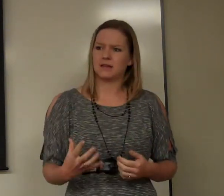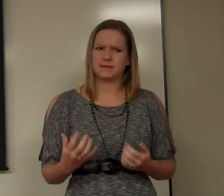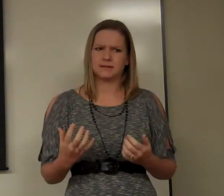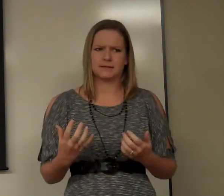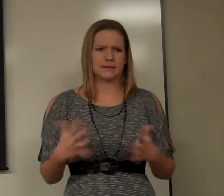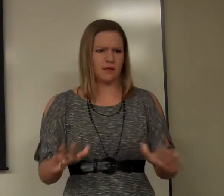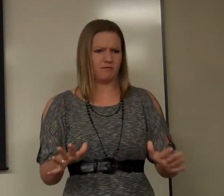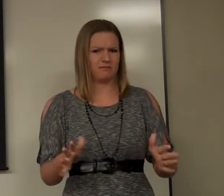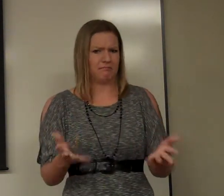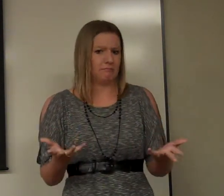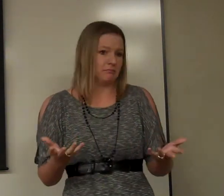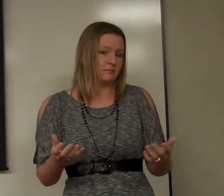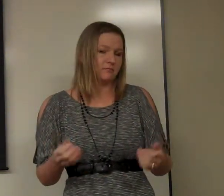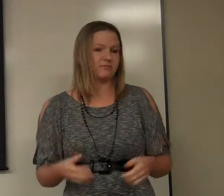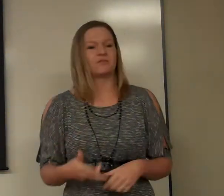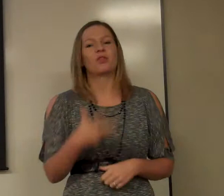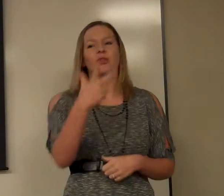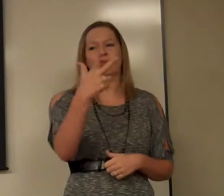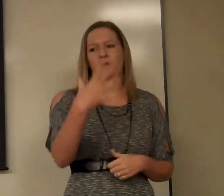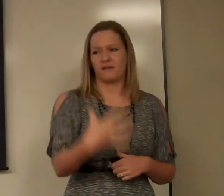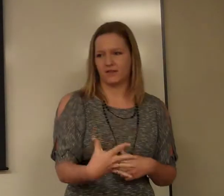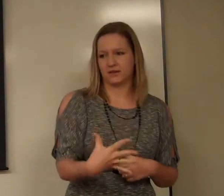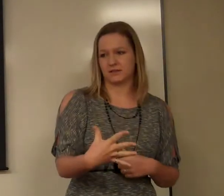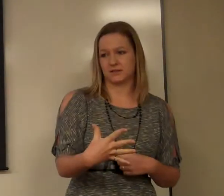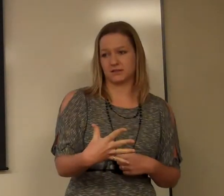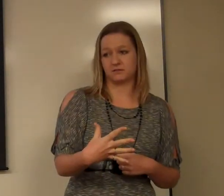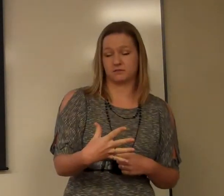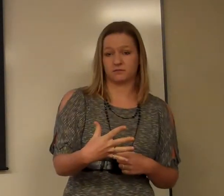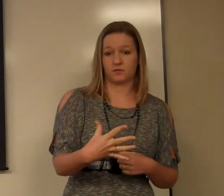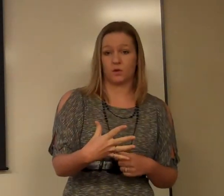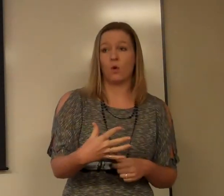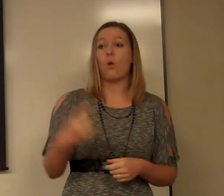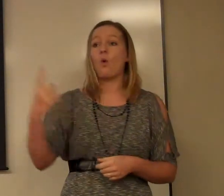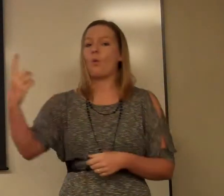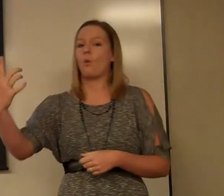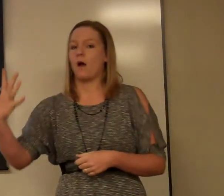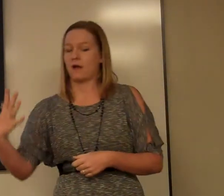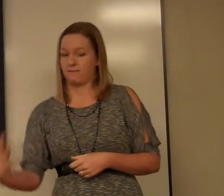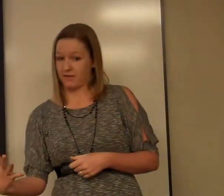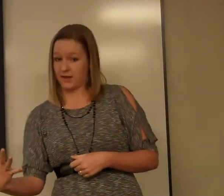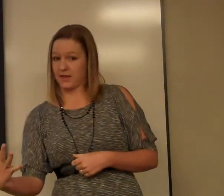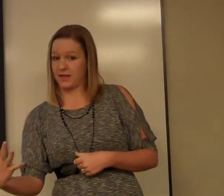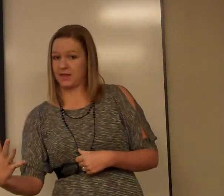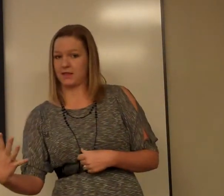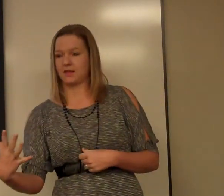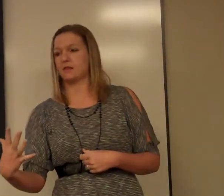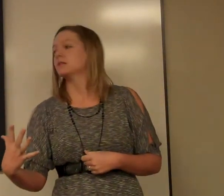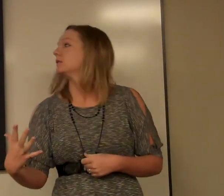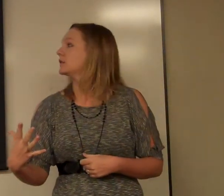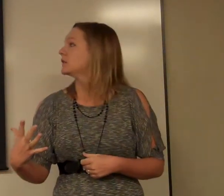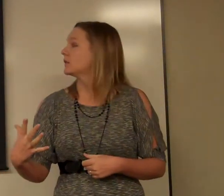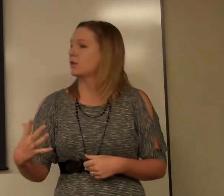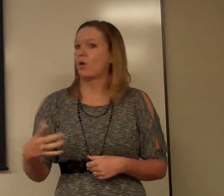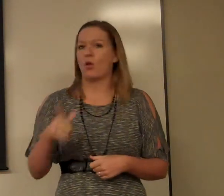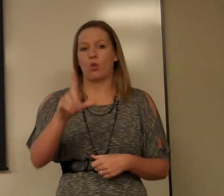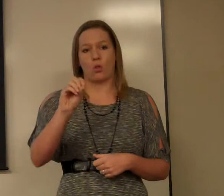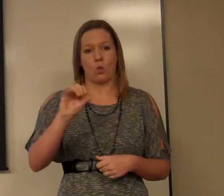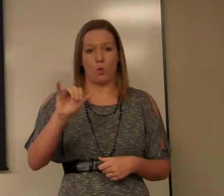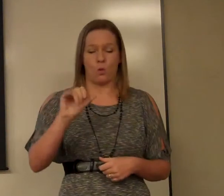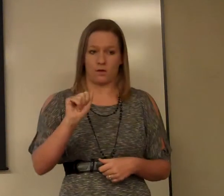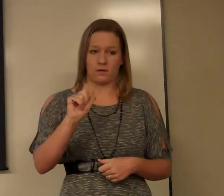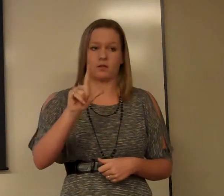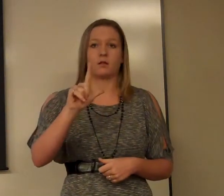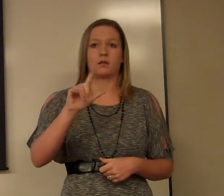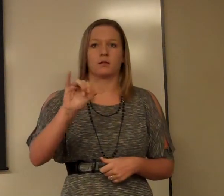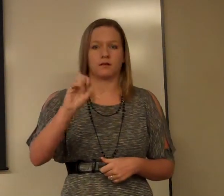Lacey? 3/5. Good. And out of those 3/5, 1/5 were what we call loyalists.